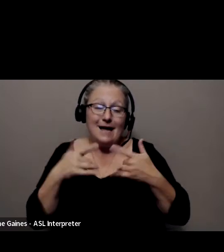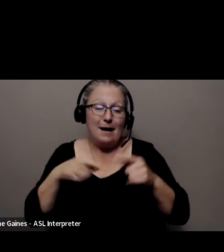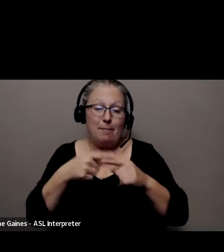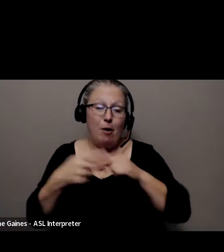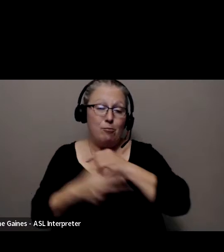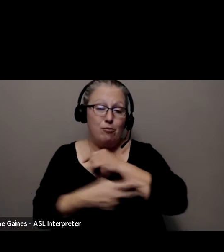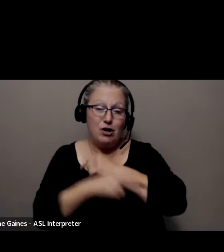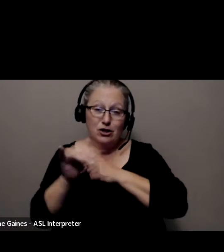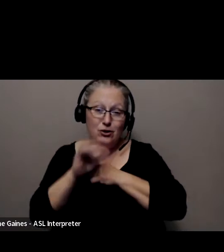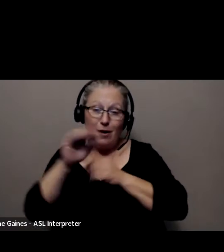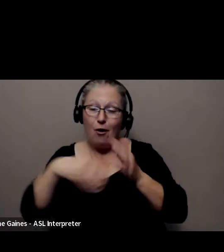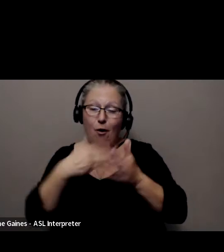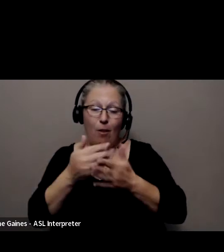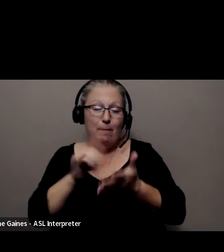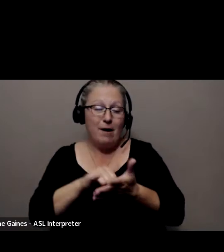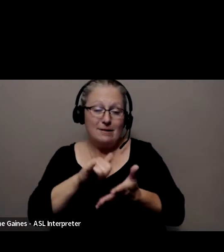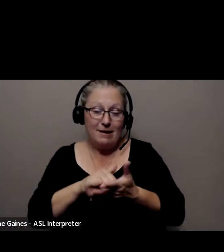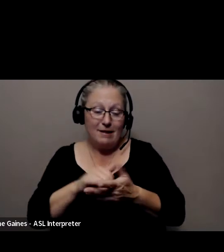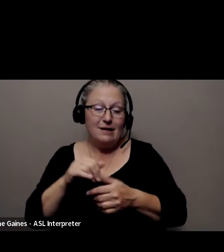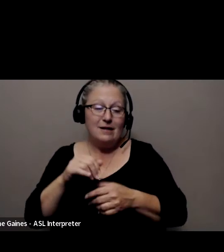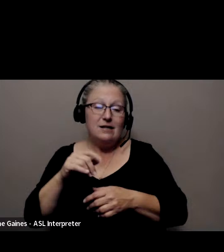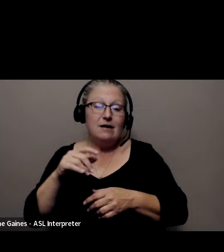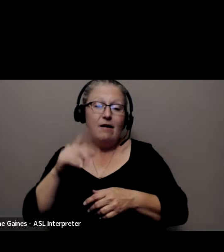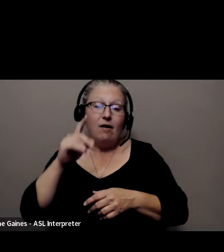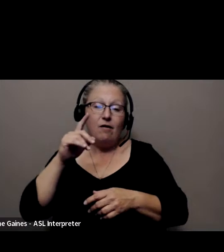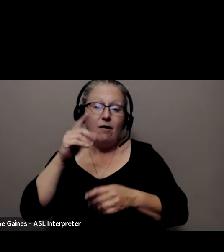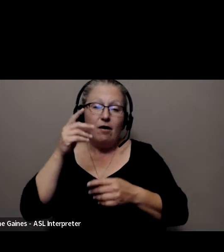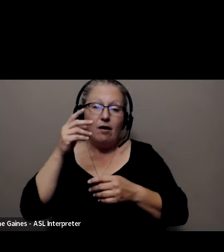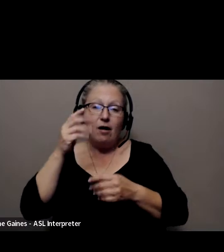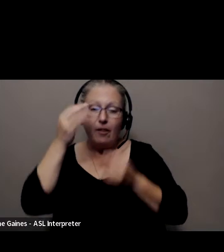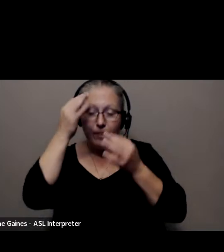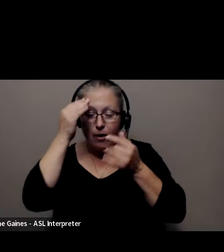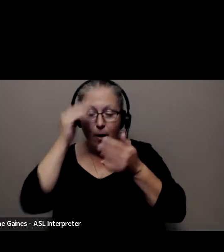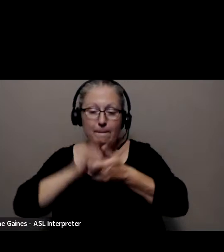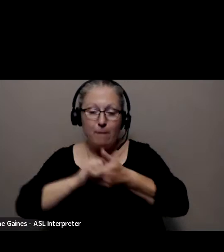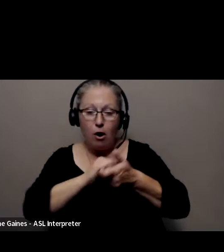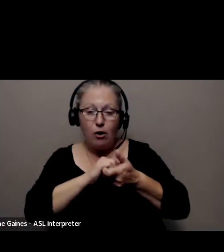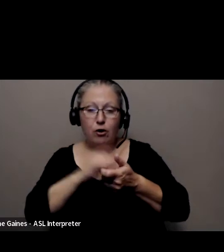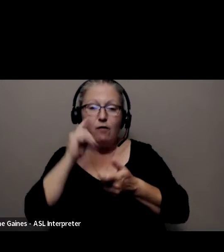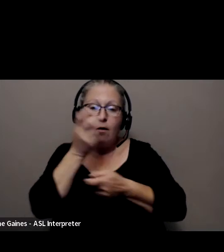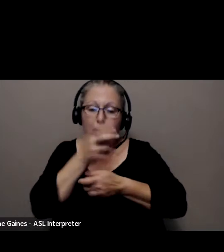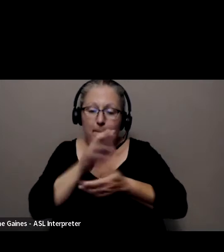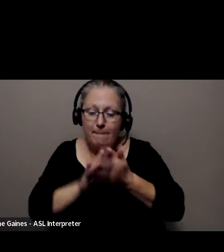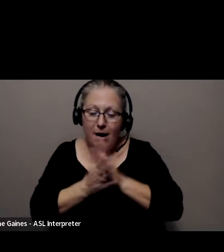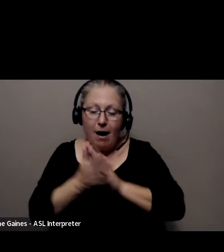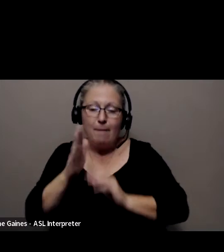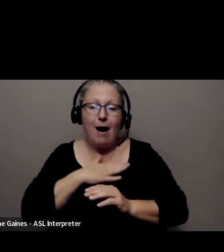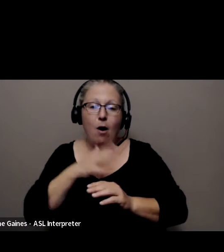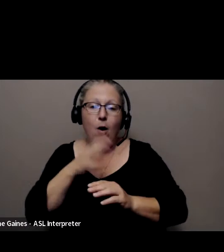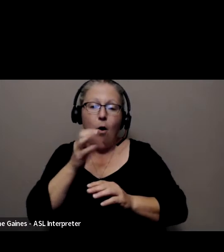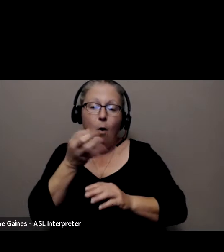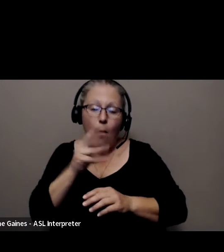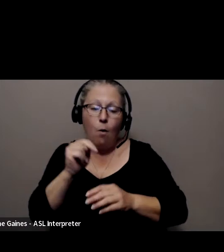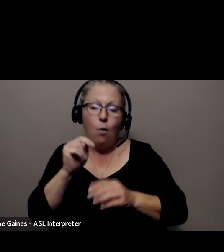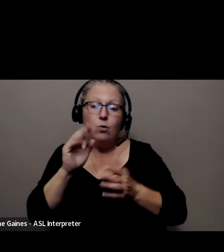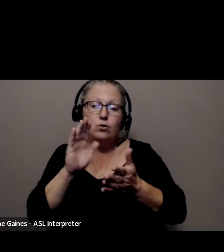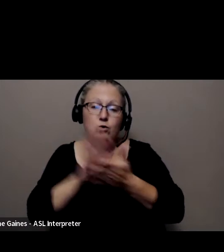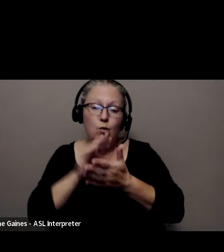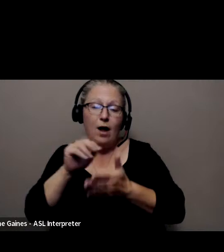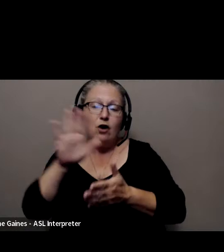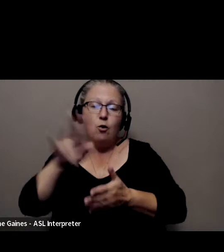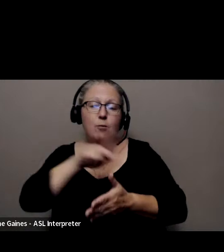Bridge 2 and all of its possibilities, for being a thought partner in our move to becoming our own school and the personal support you've